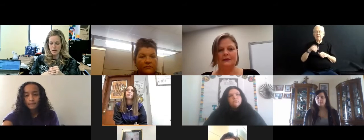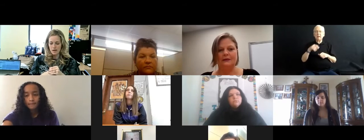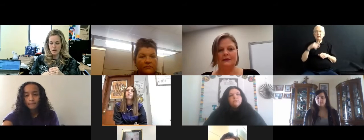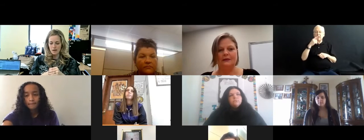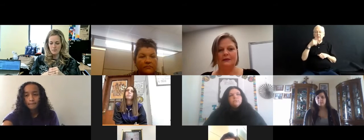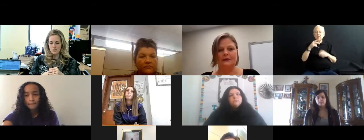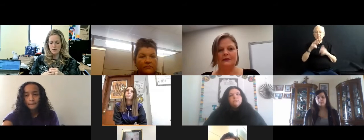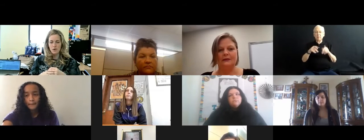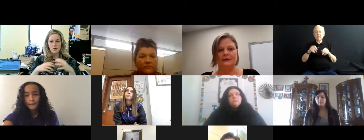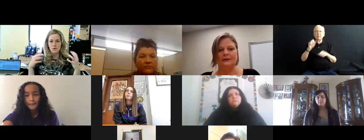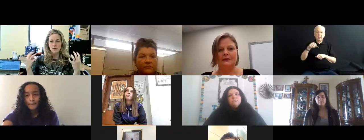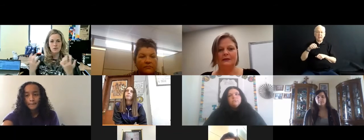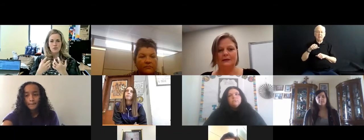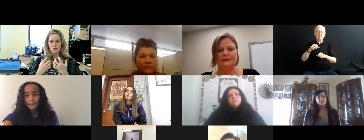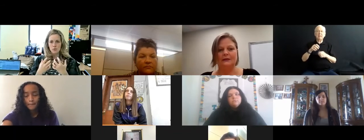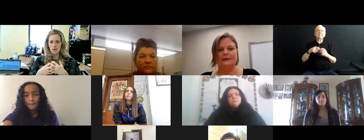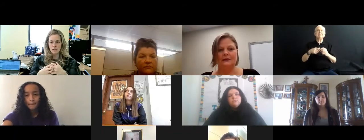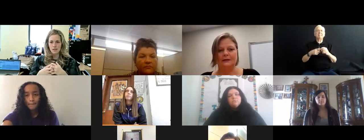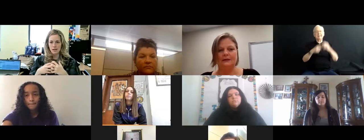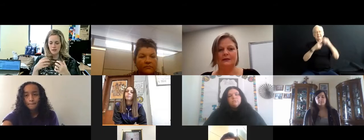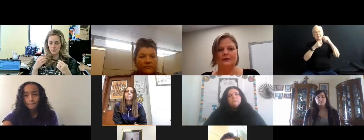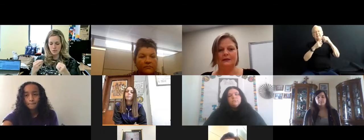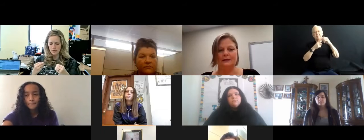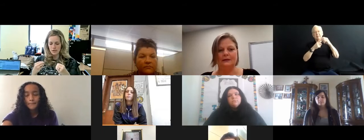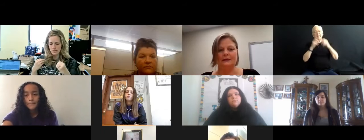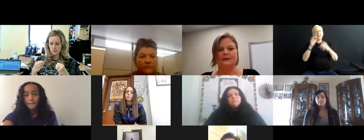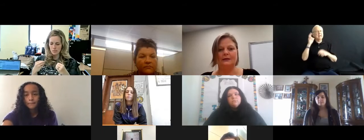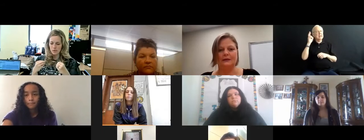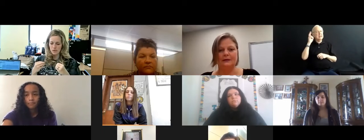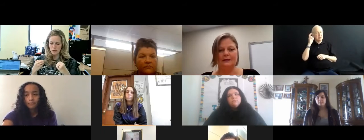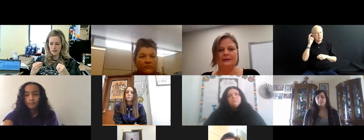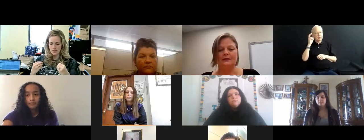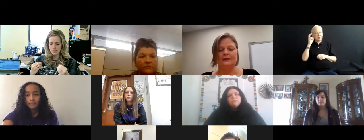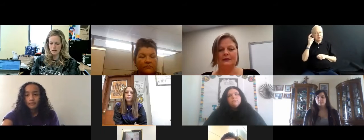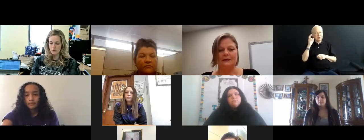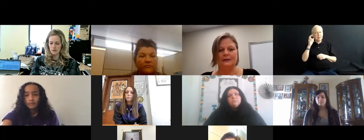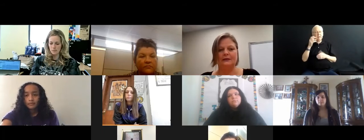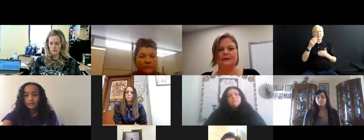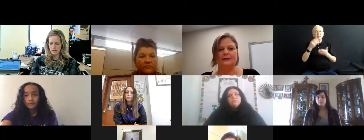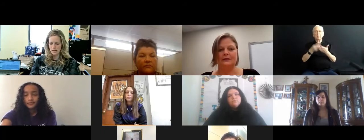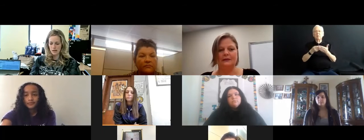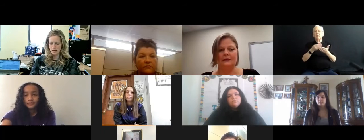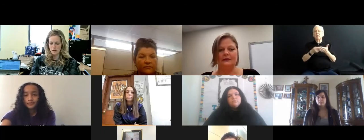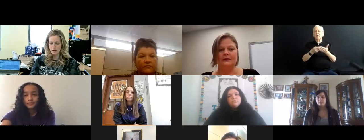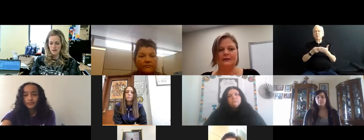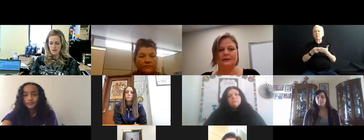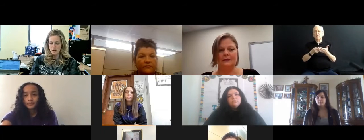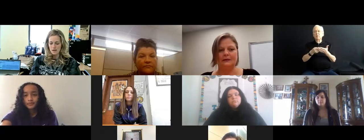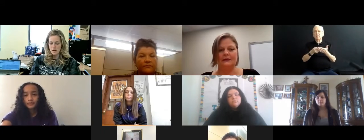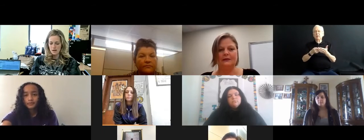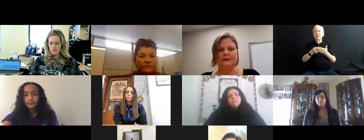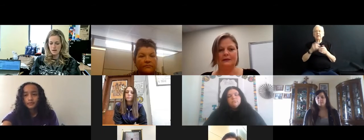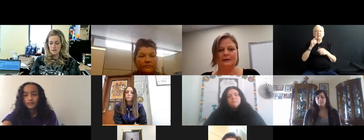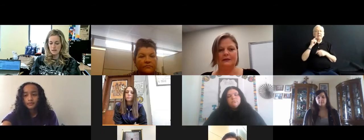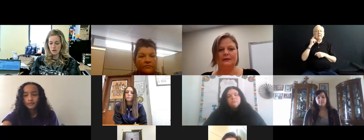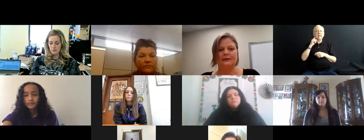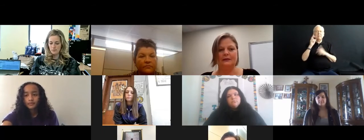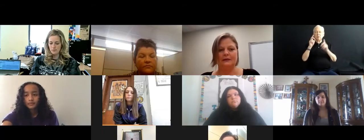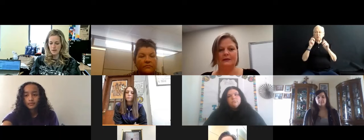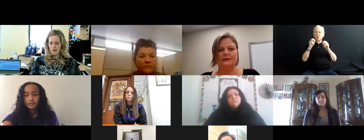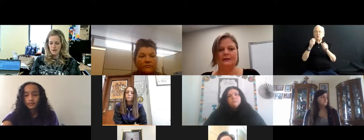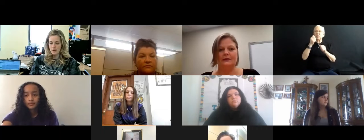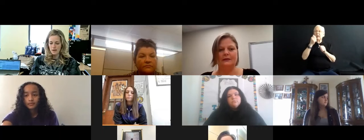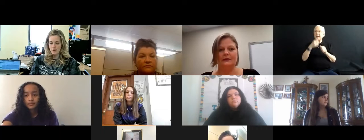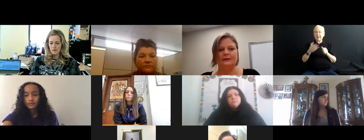hear. So all the students through this protest, they kind of proved that deaf people can do anything a hearing person can except